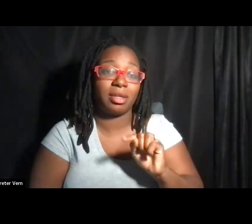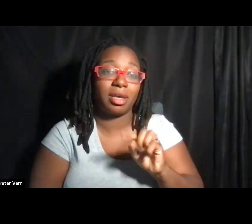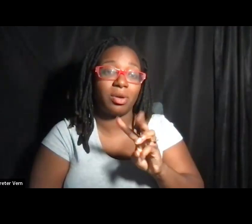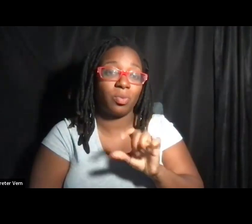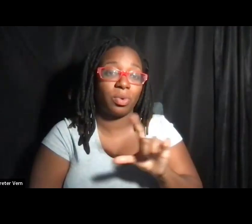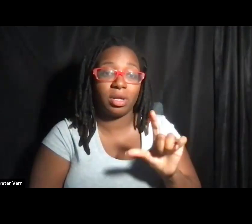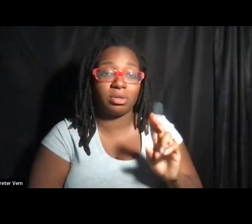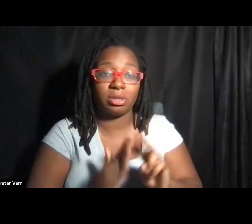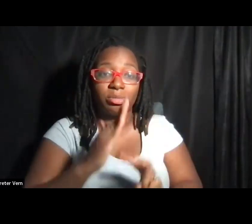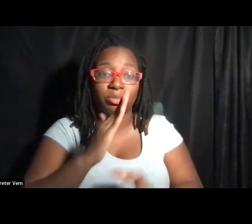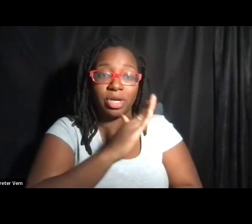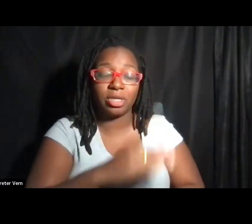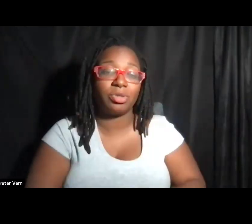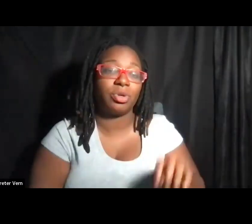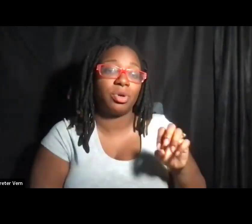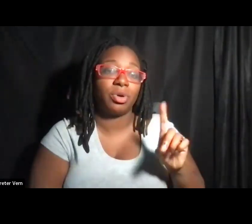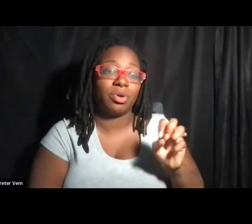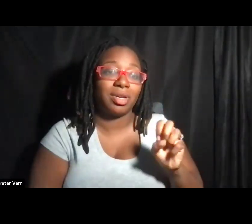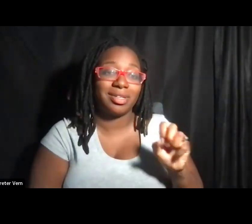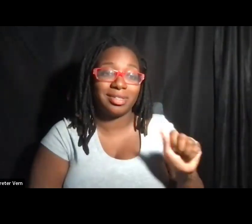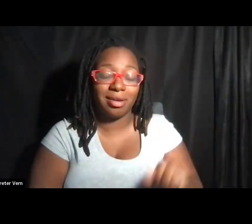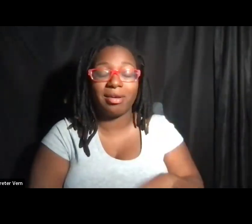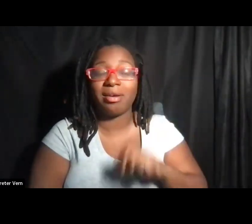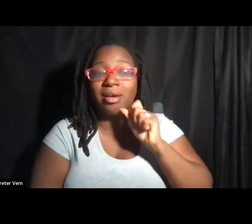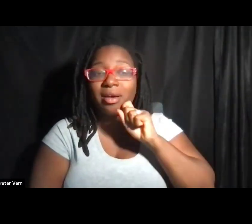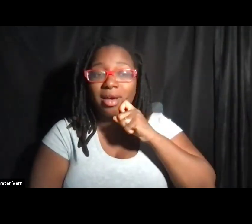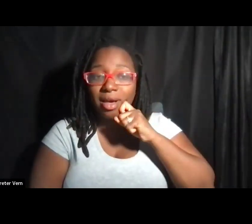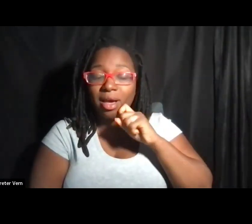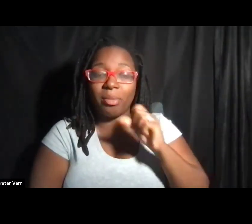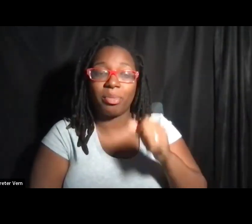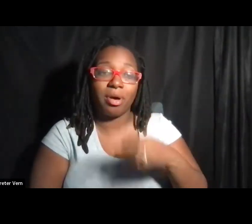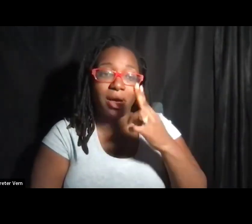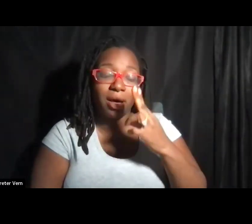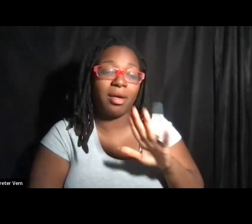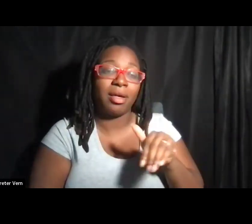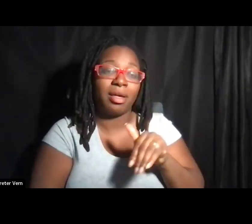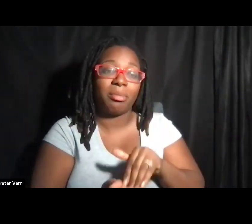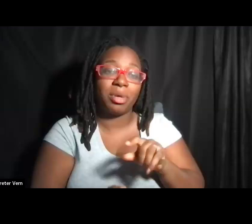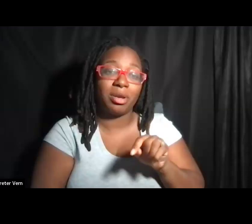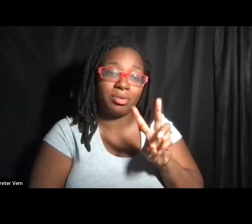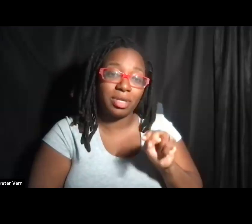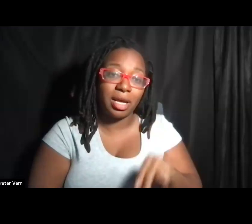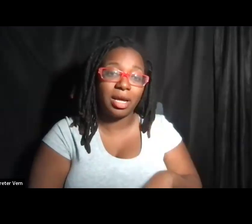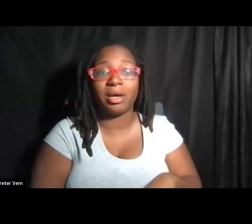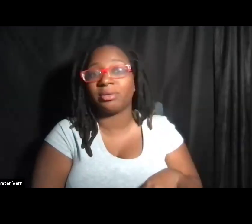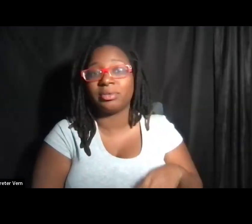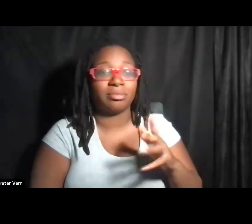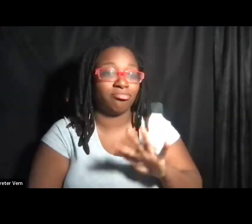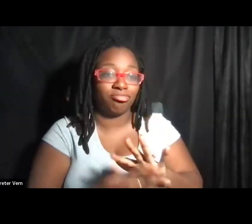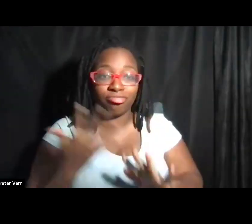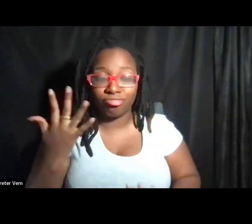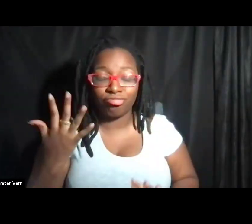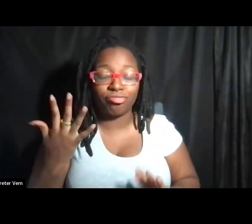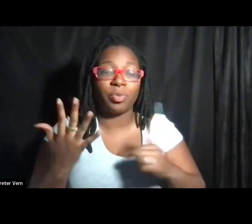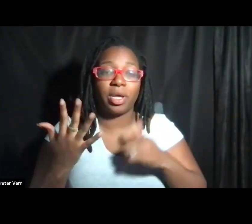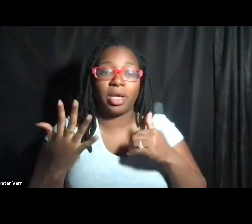Odessa, Apo High, Middletown, Odessa High School, sorry, and the Choice Office as well. So we have a large group here to